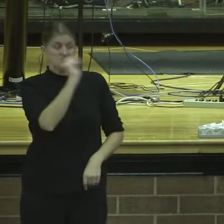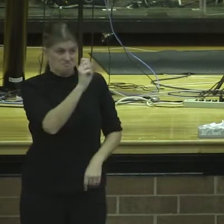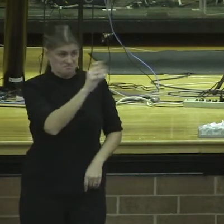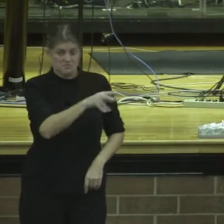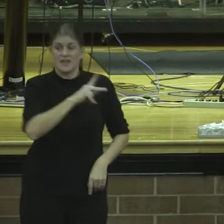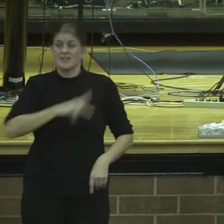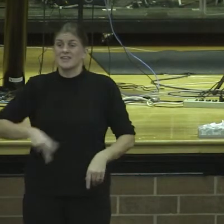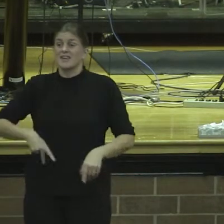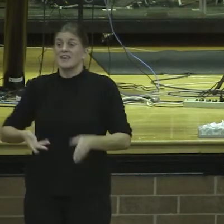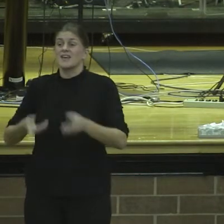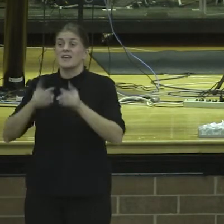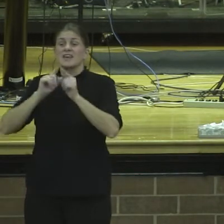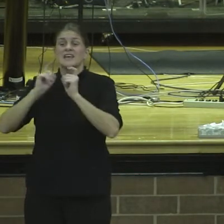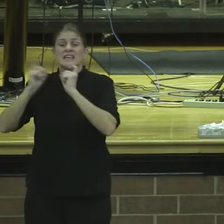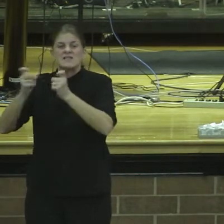single one.